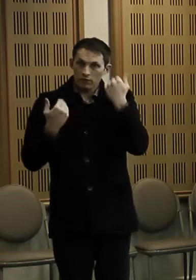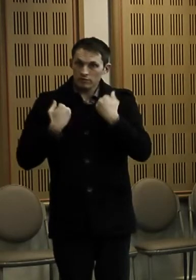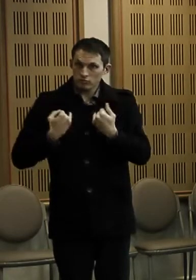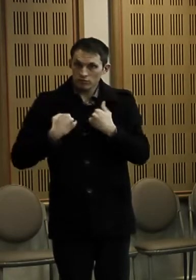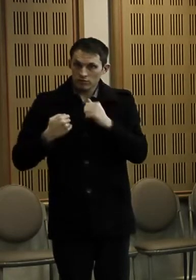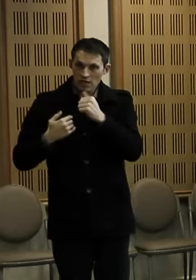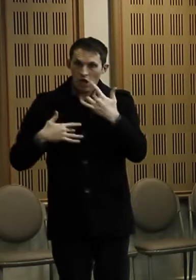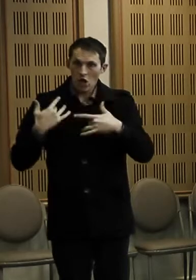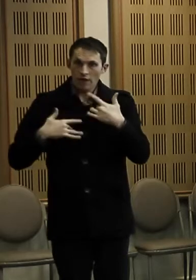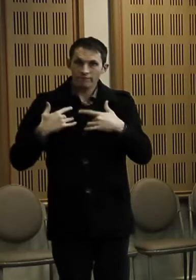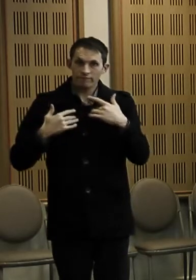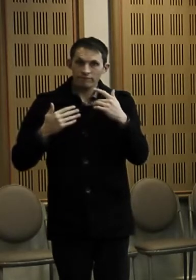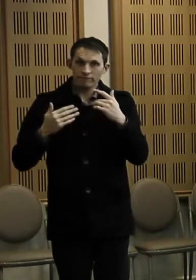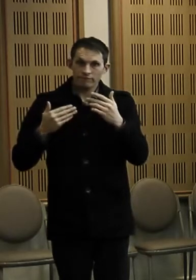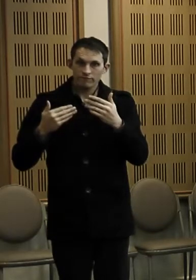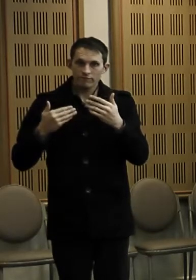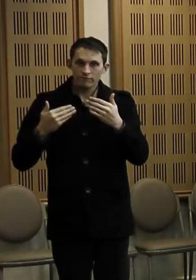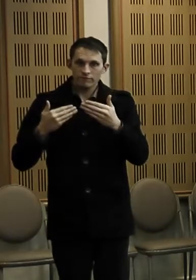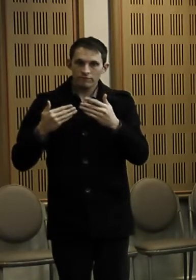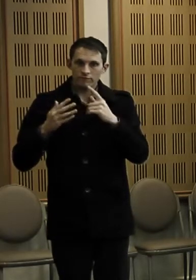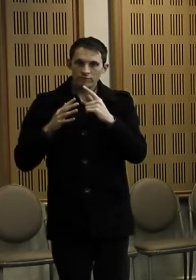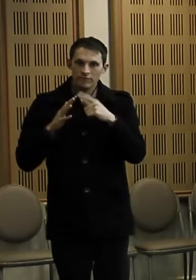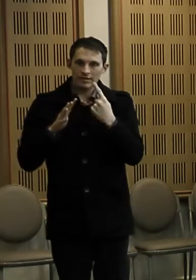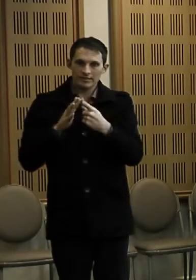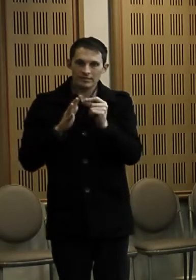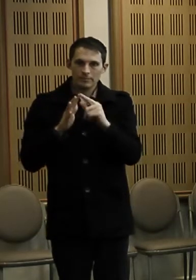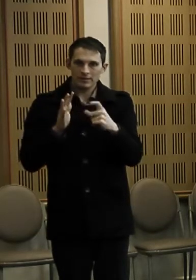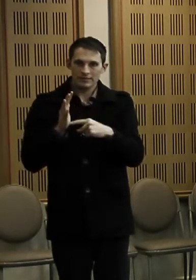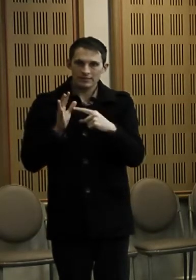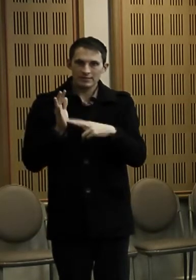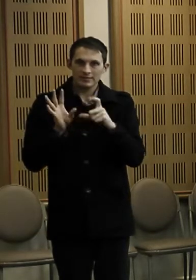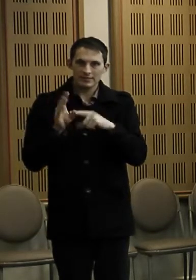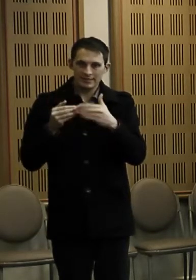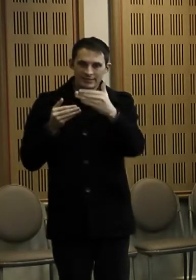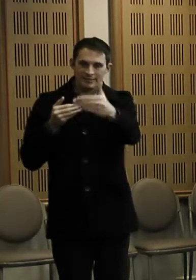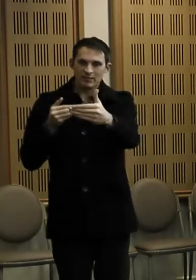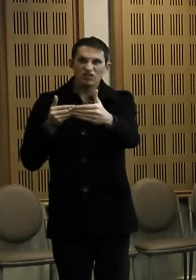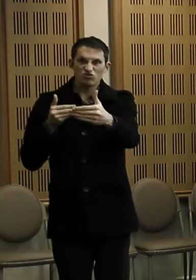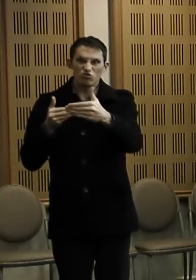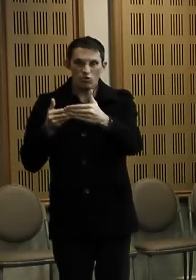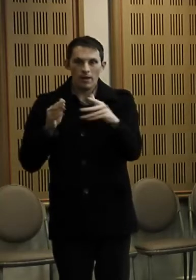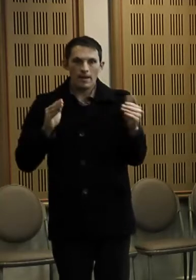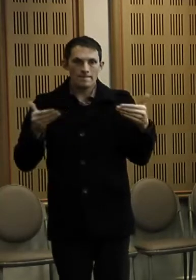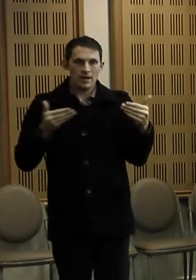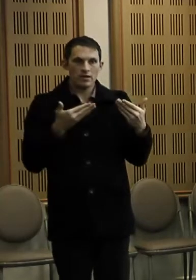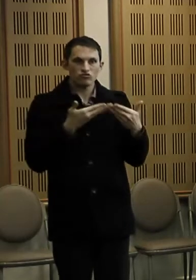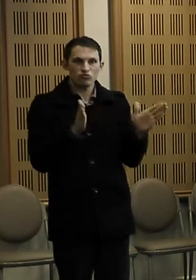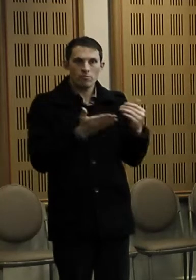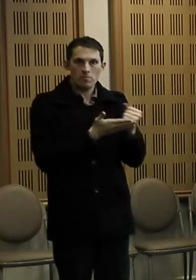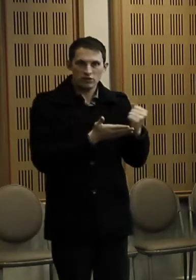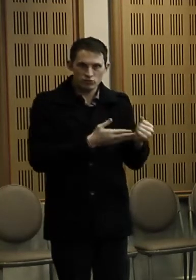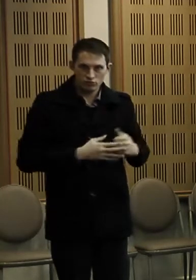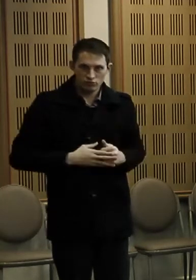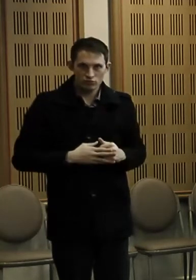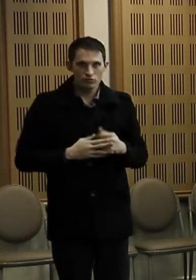is very much shorter than the broader population. So I definitely think that it should be a part of